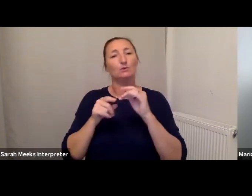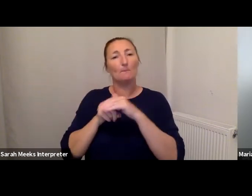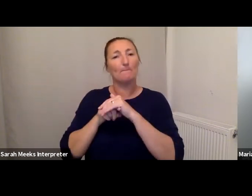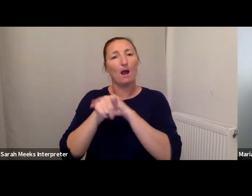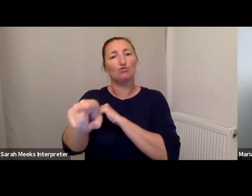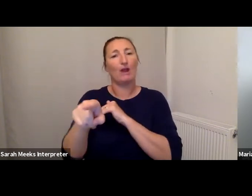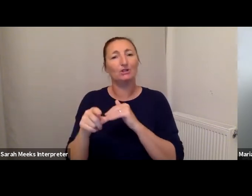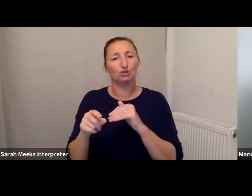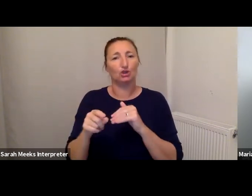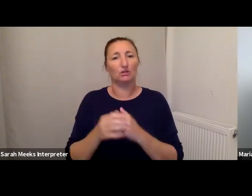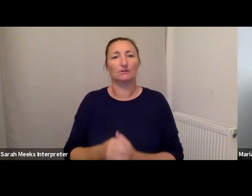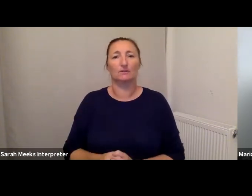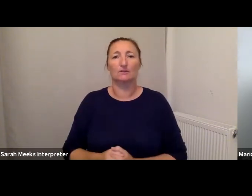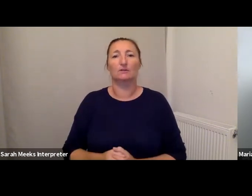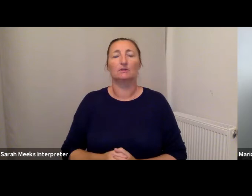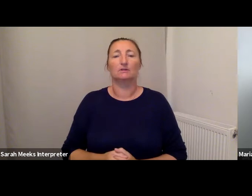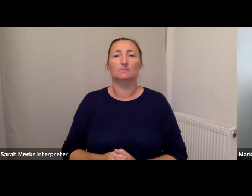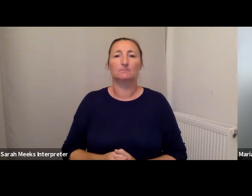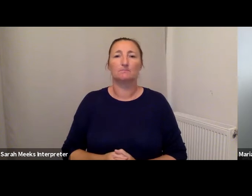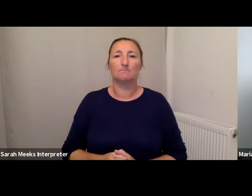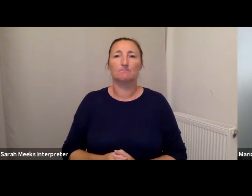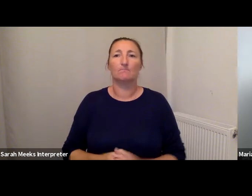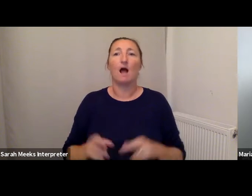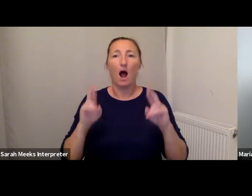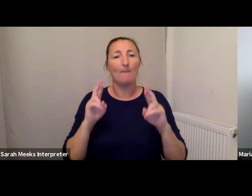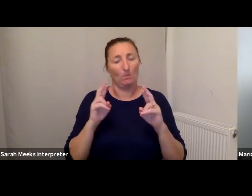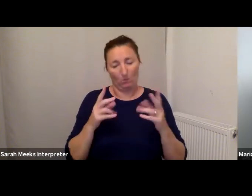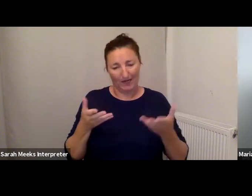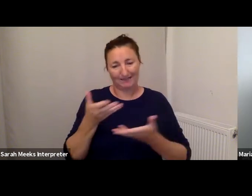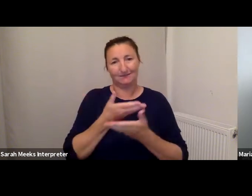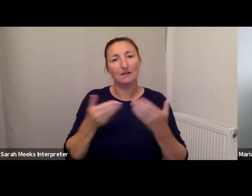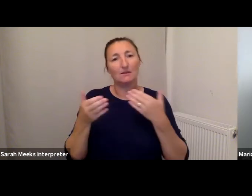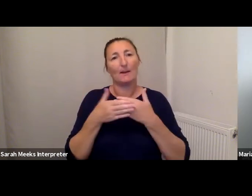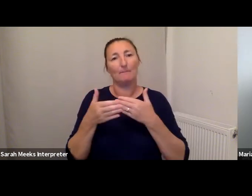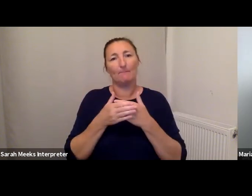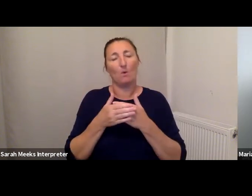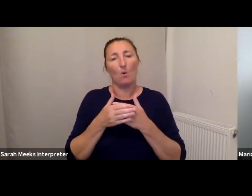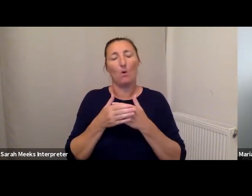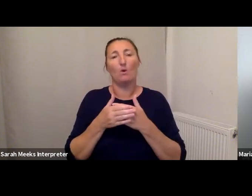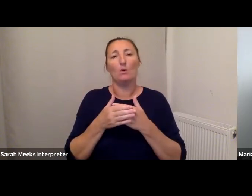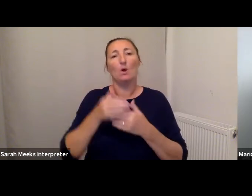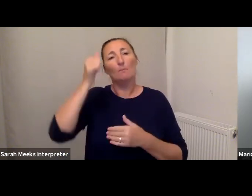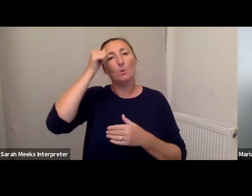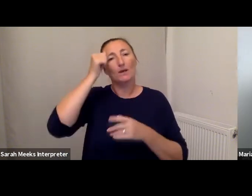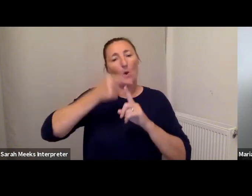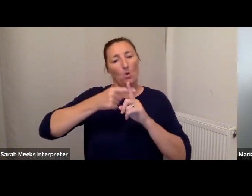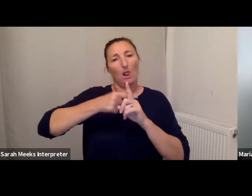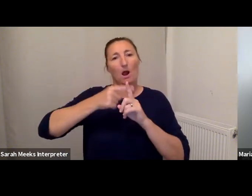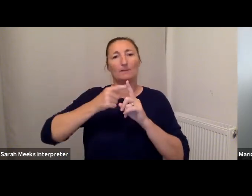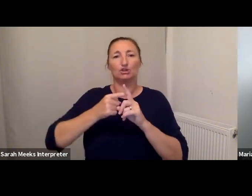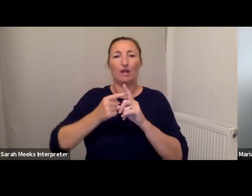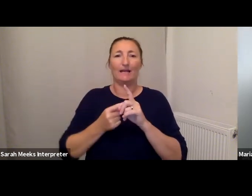I hope that that's something we'll have some discussions around. We of course know that climate change is leading to water